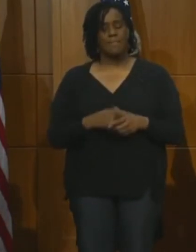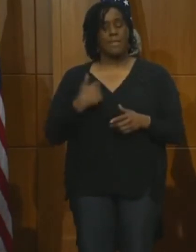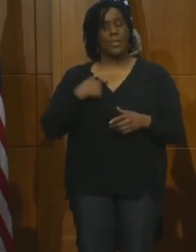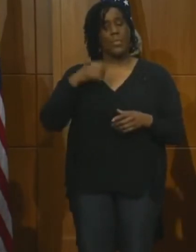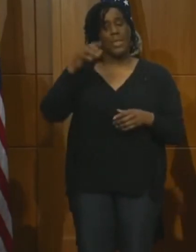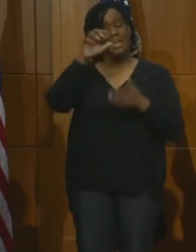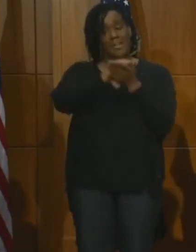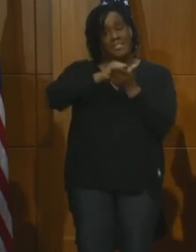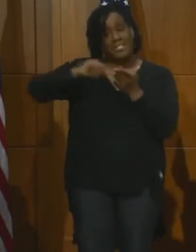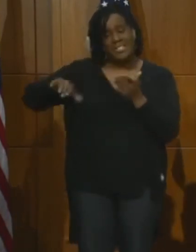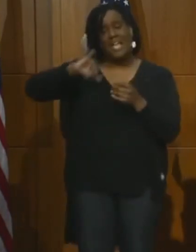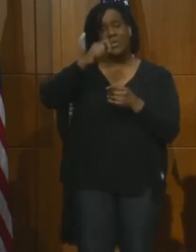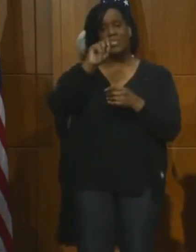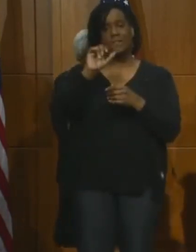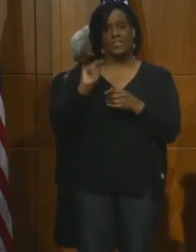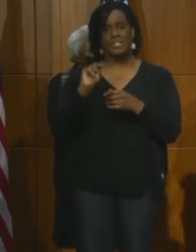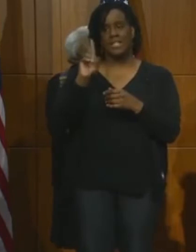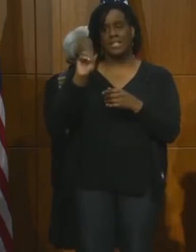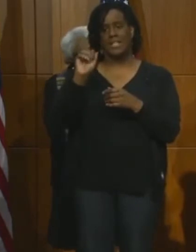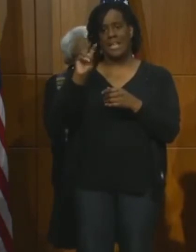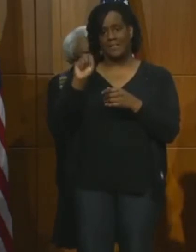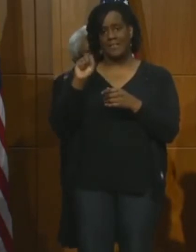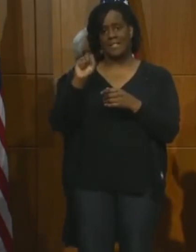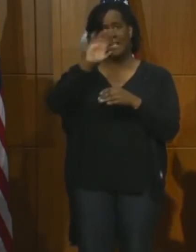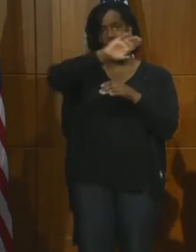Jefferson Davis Arch at Fort Monroe last year.